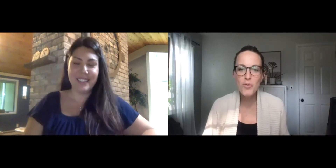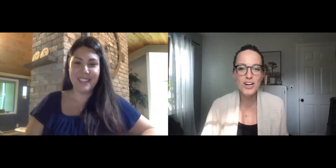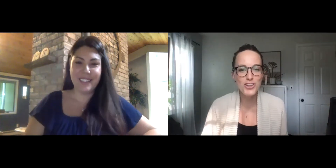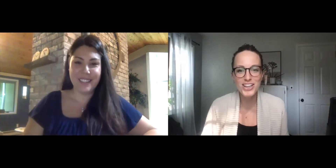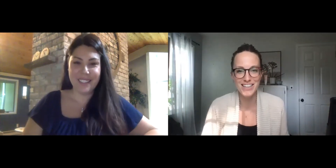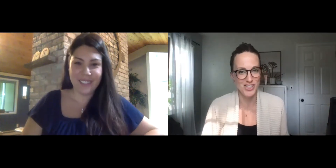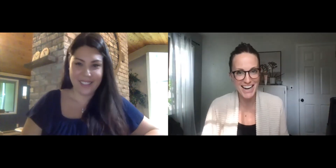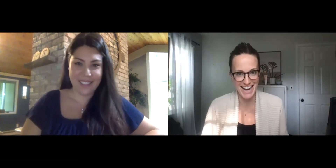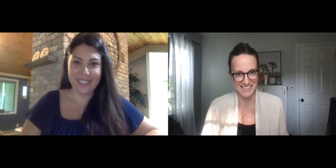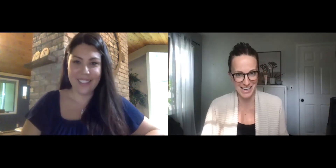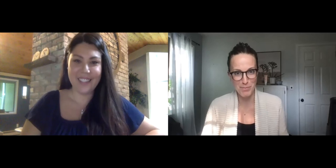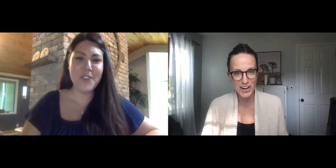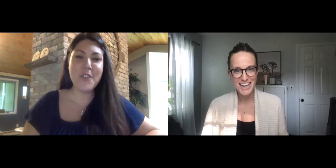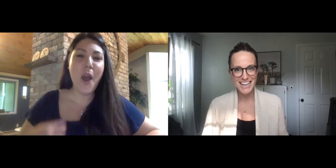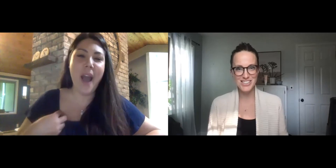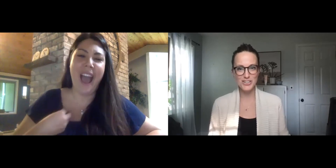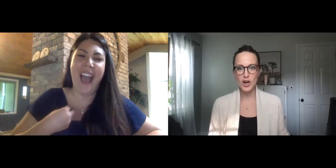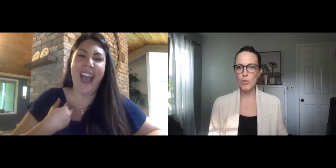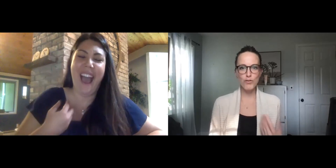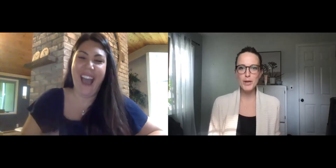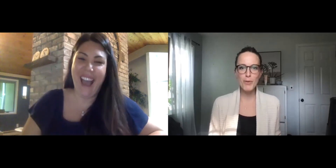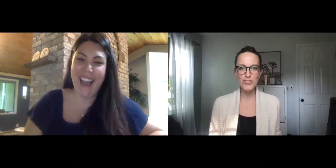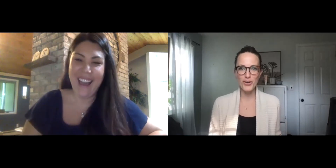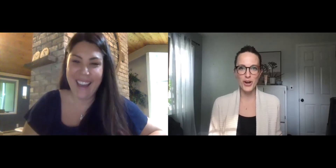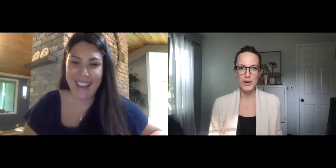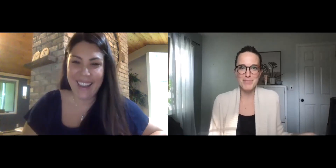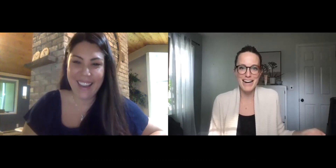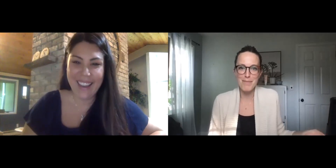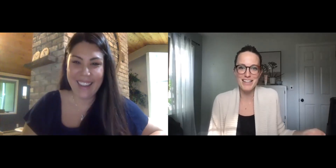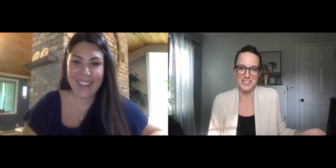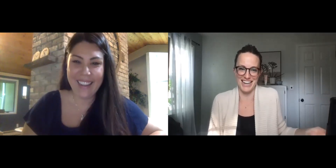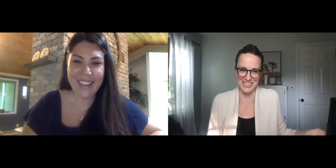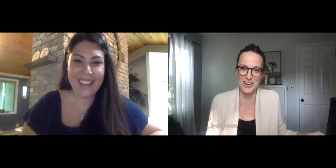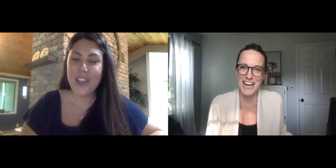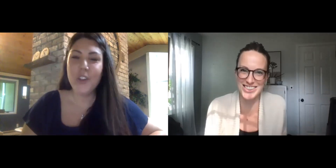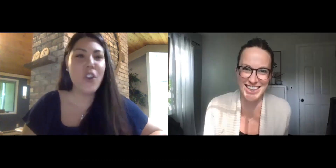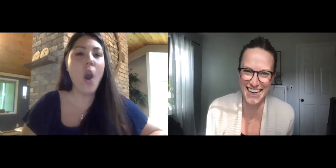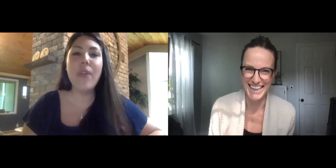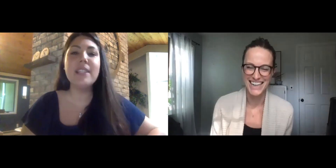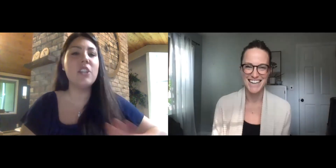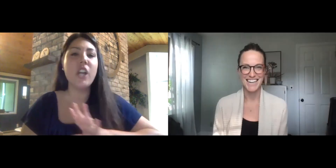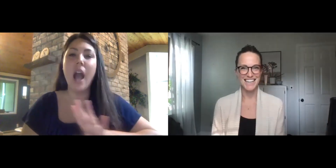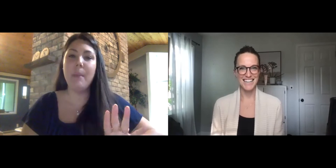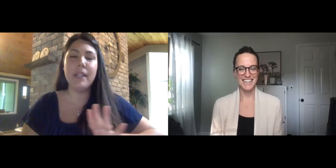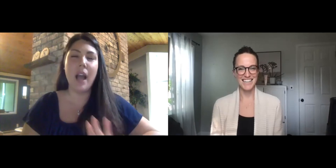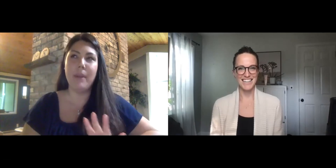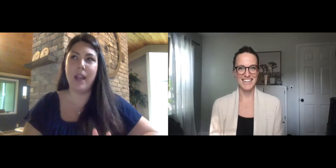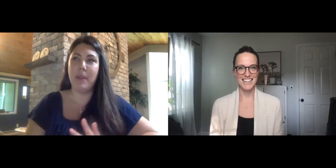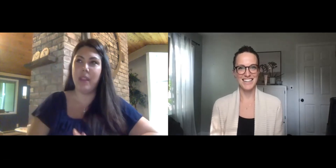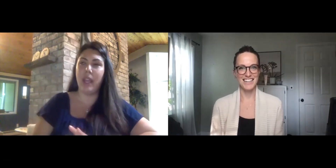I don't want to look like a jackass, Amber. And she goes, well, if we both don't know it, it might not be a jackass question. No, that's such a